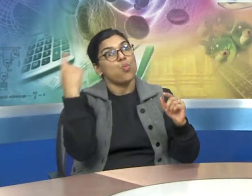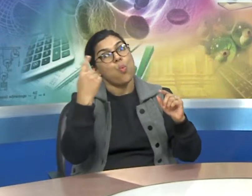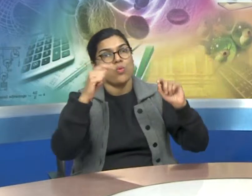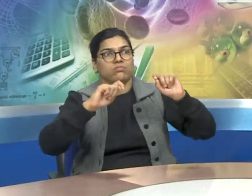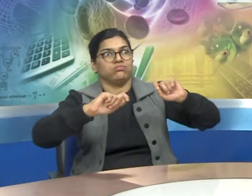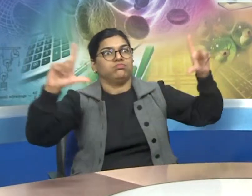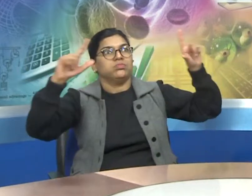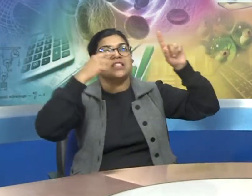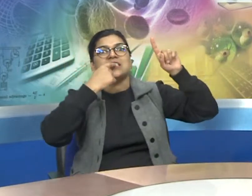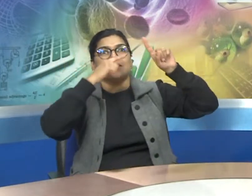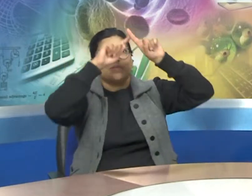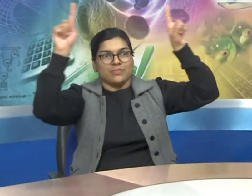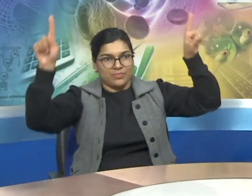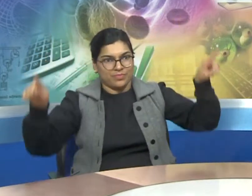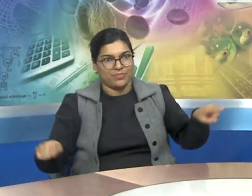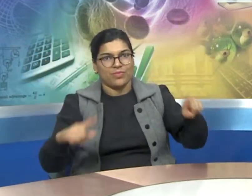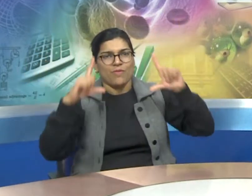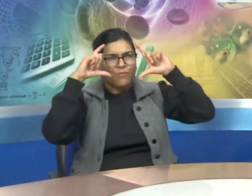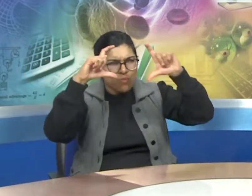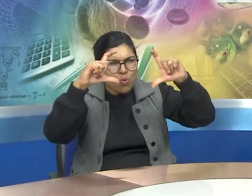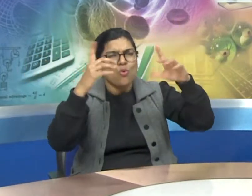So the correct option is F5.